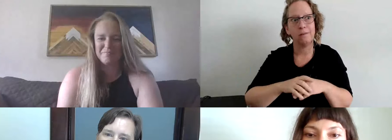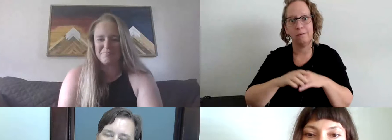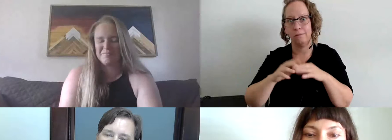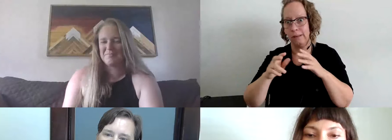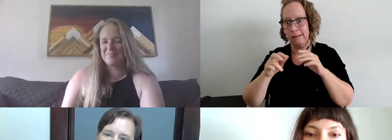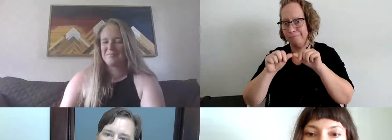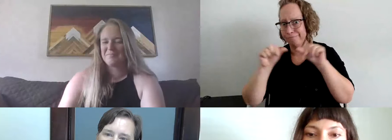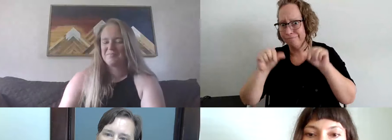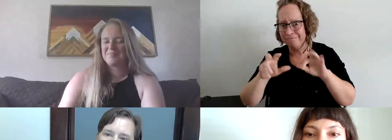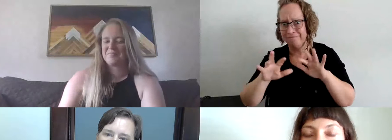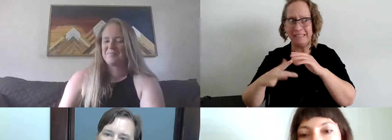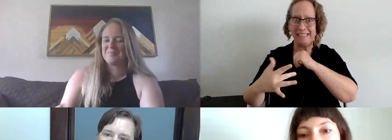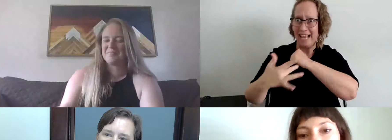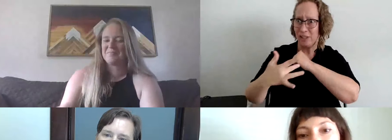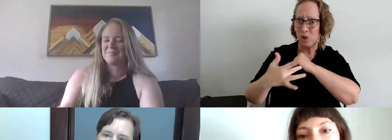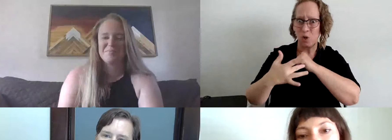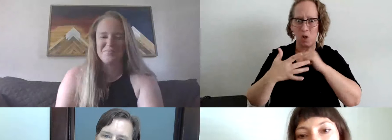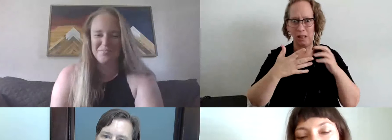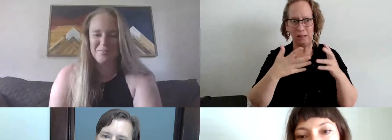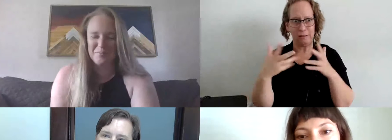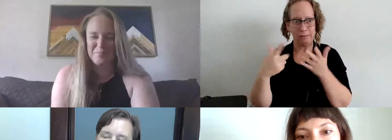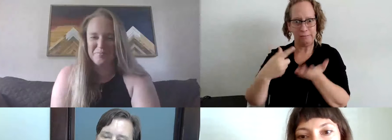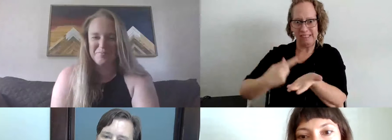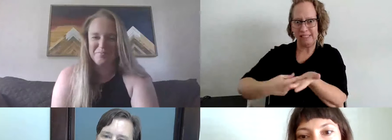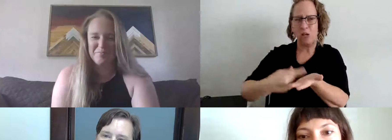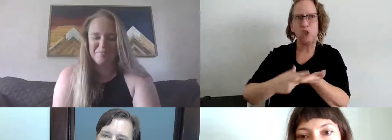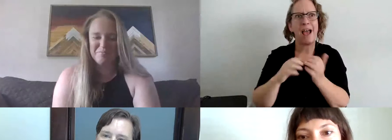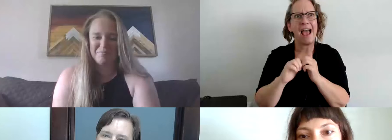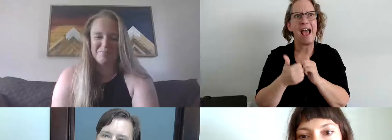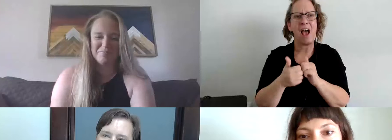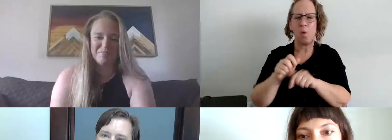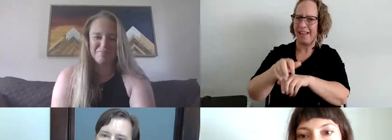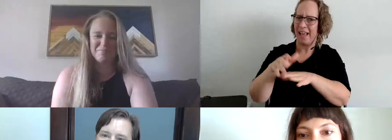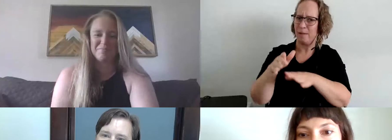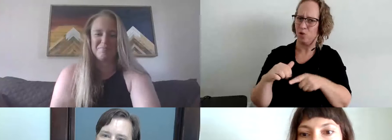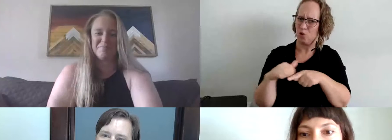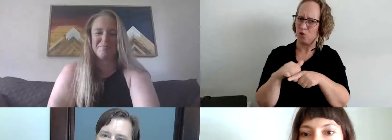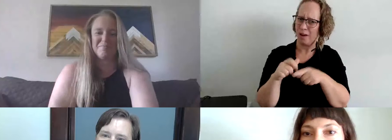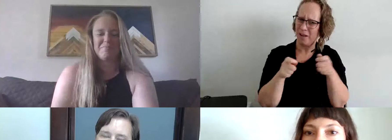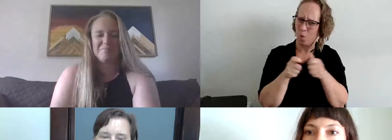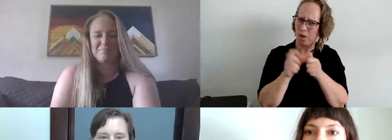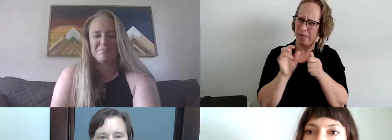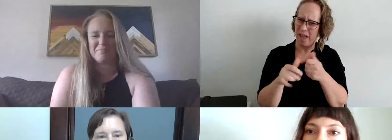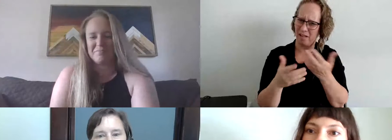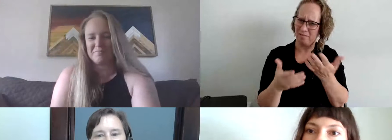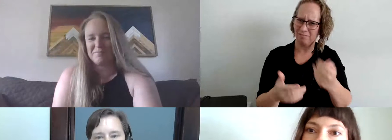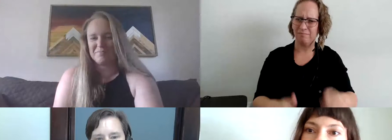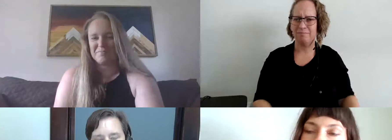archaeological, or technical discussions. How are the captioners trained to deal with all that?